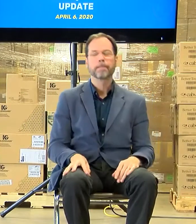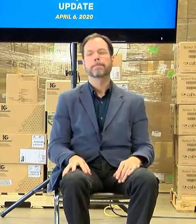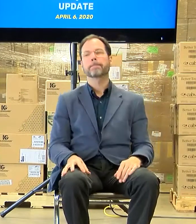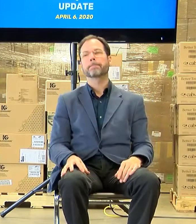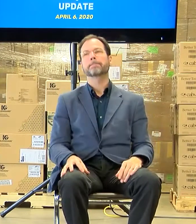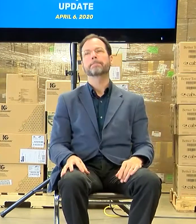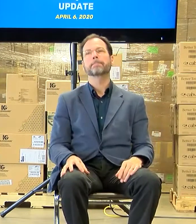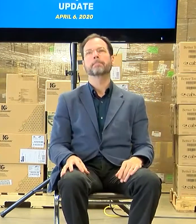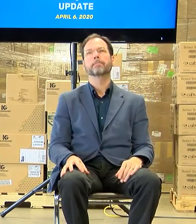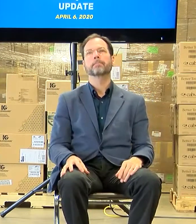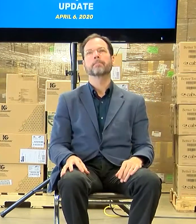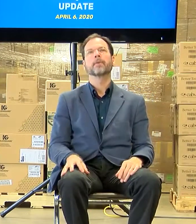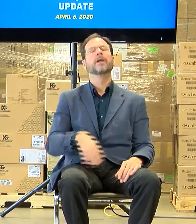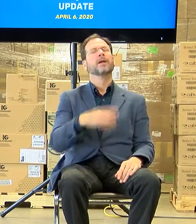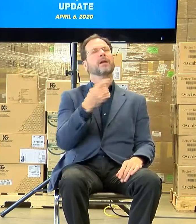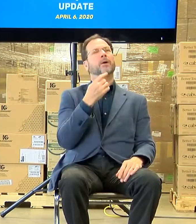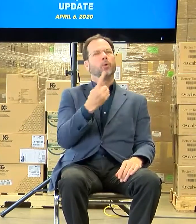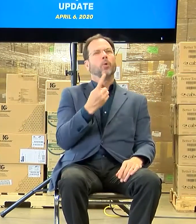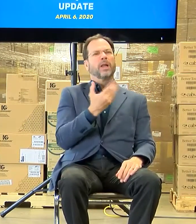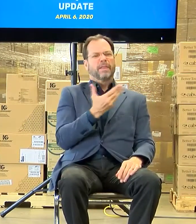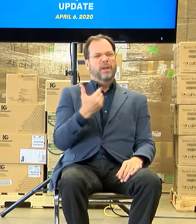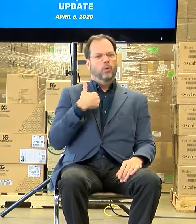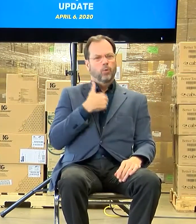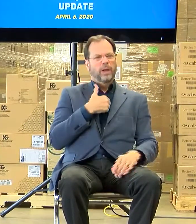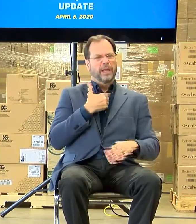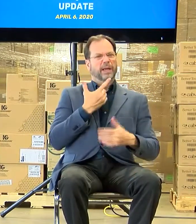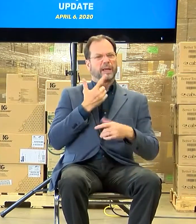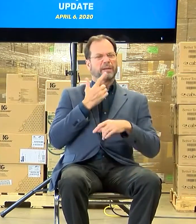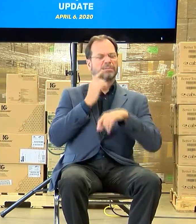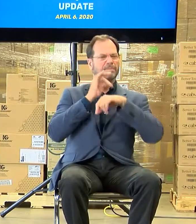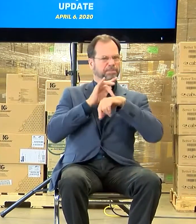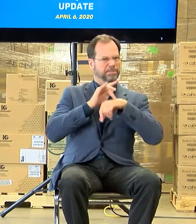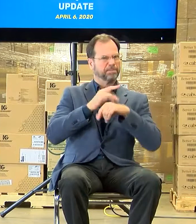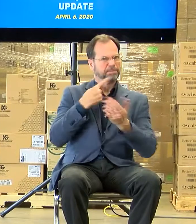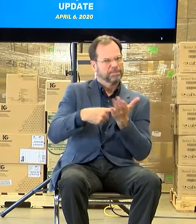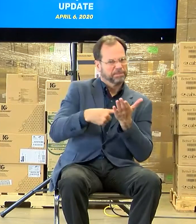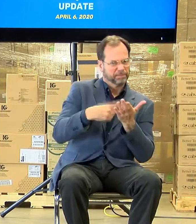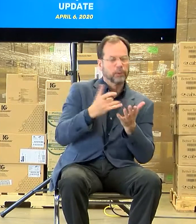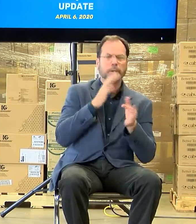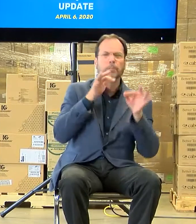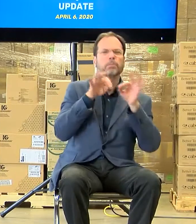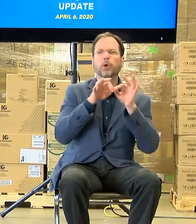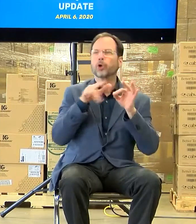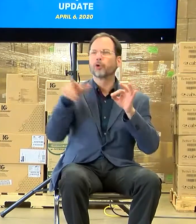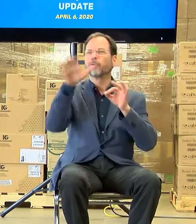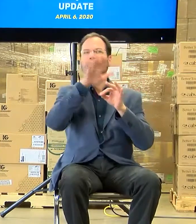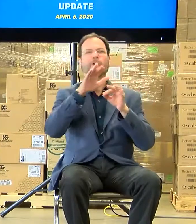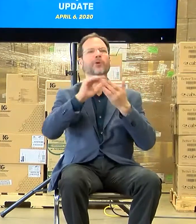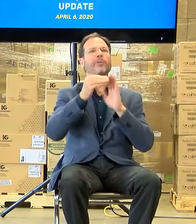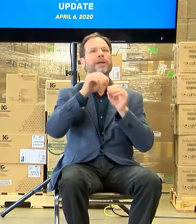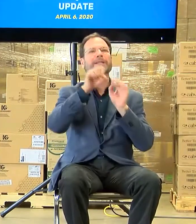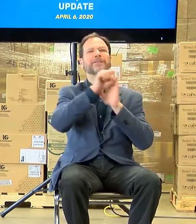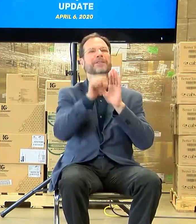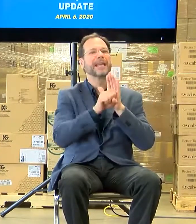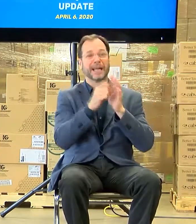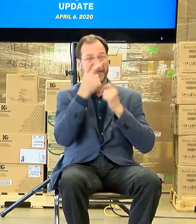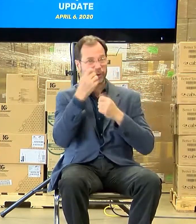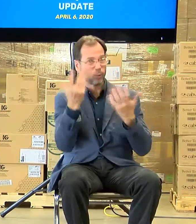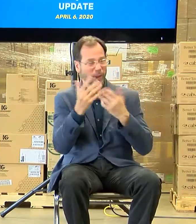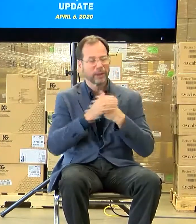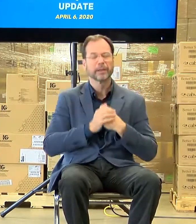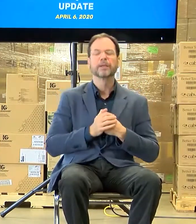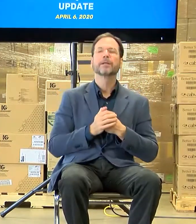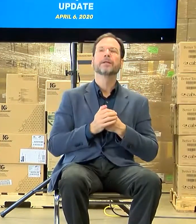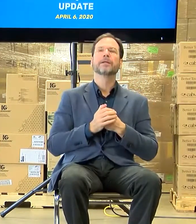one area that we've been focused on, and I know is of keen interest for communities across the state, and that is the